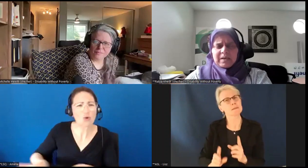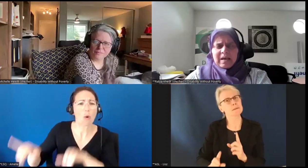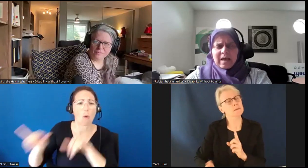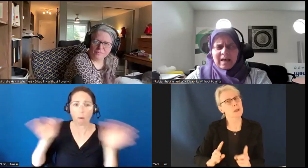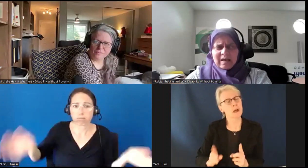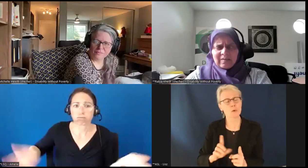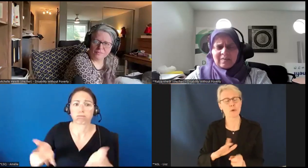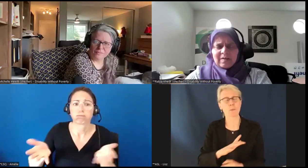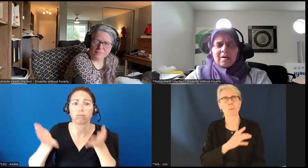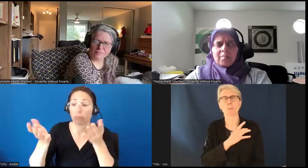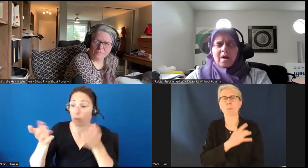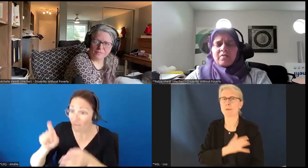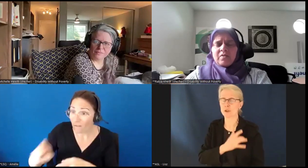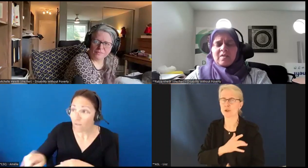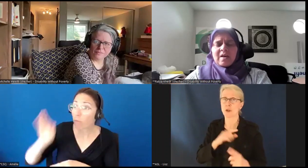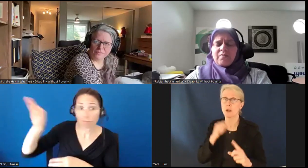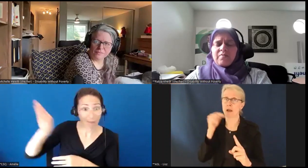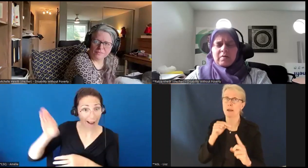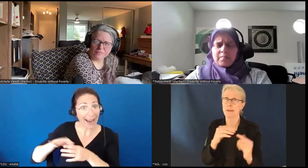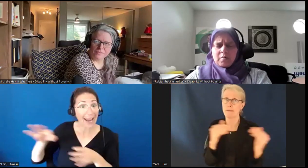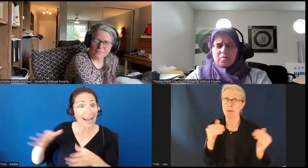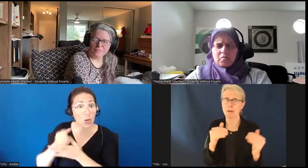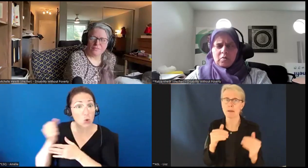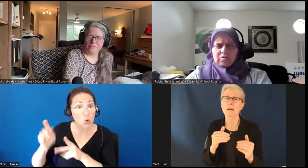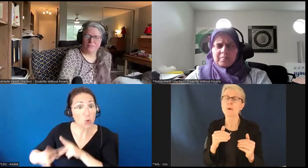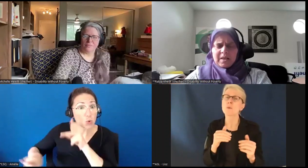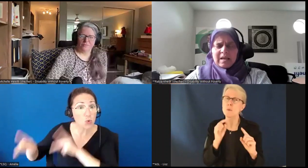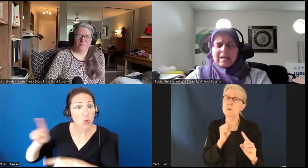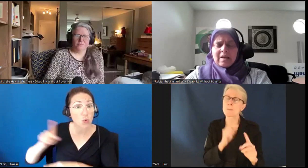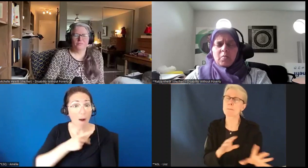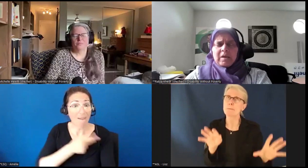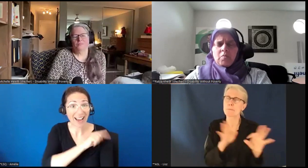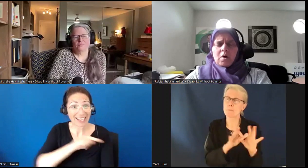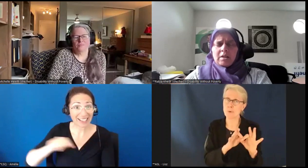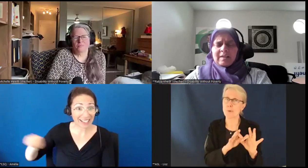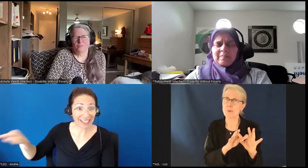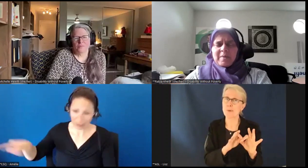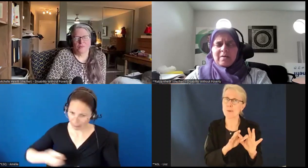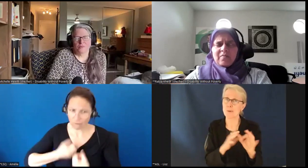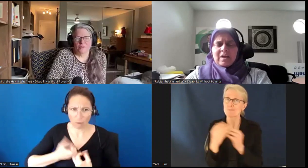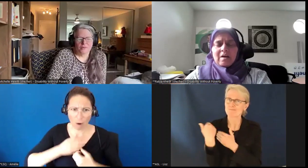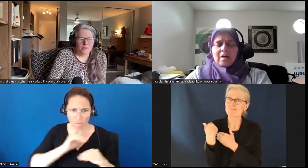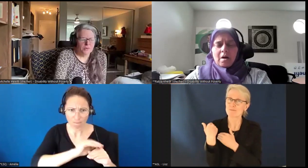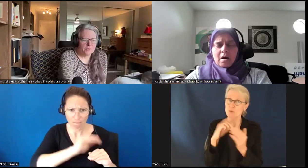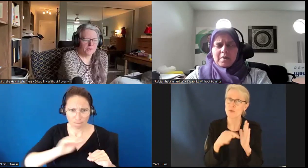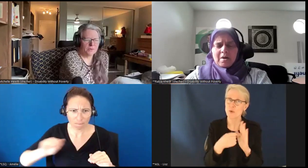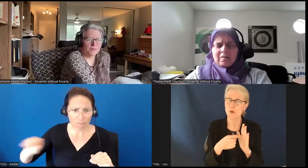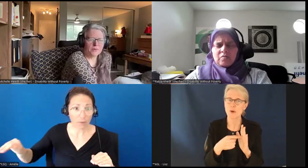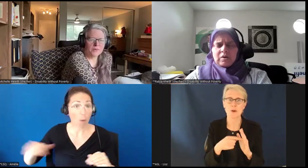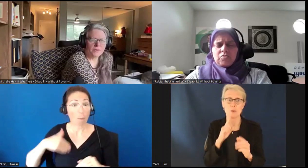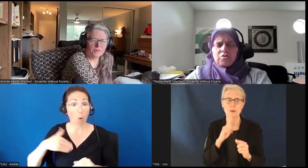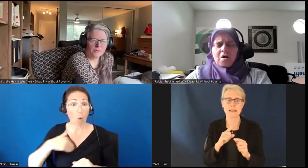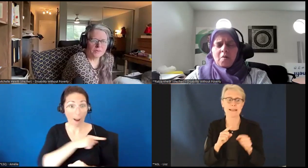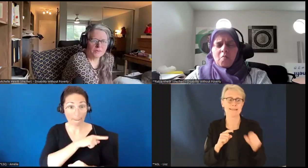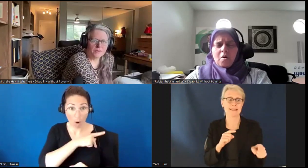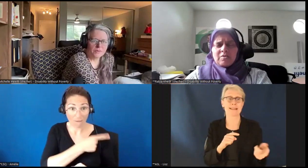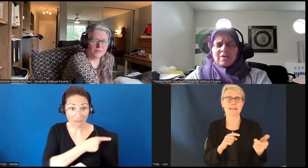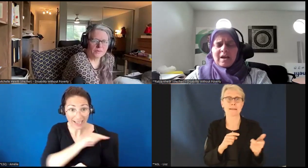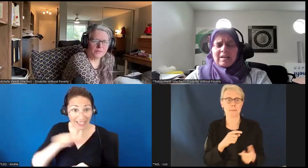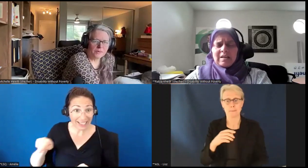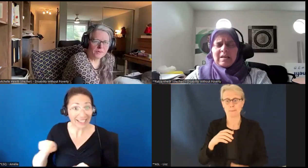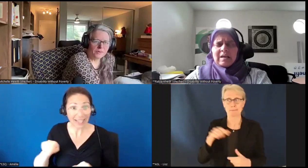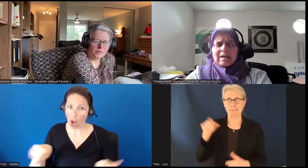provincially because provinces have a very important role to play. We want this benefit harmonized. We do not